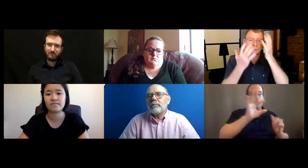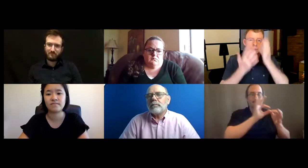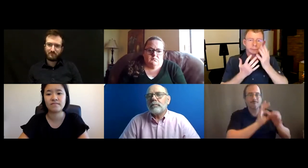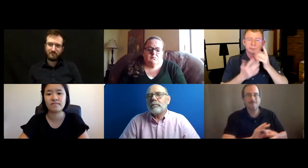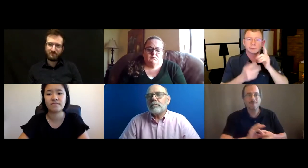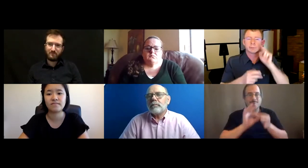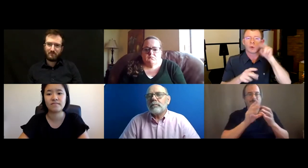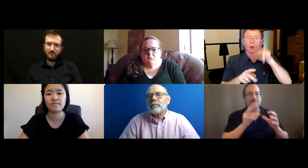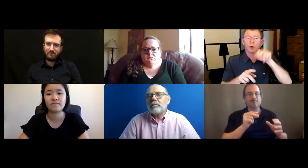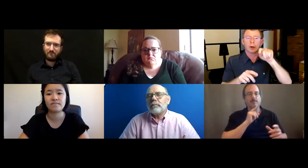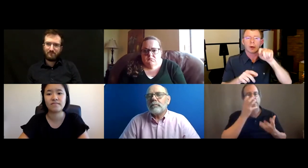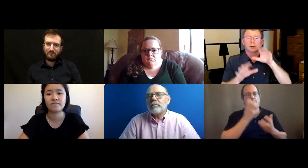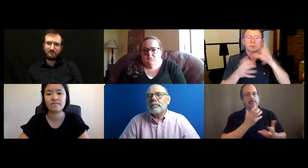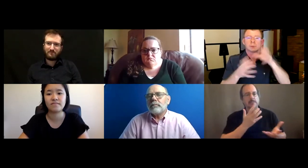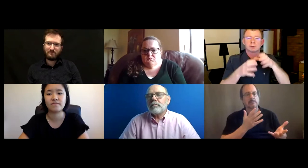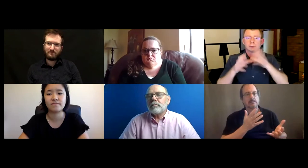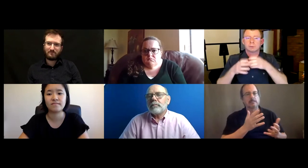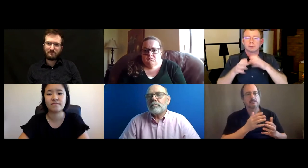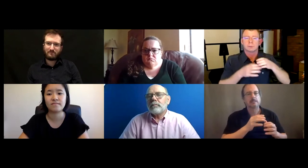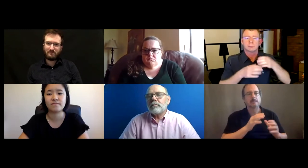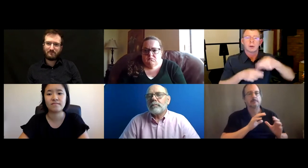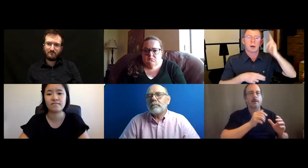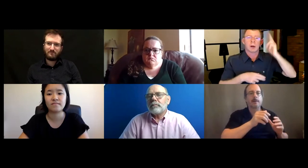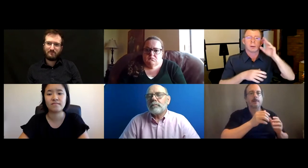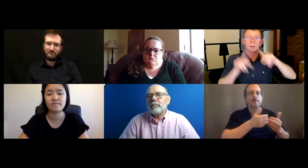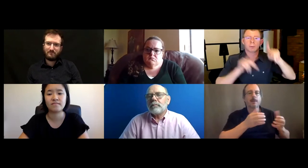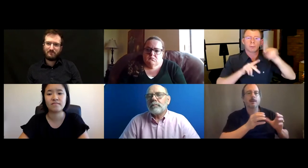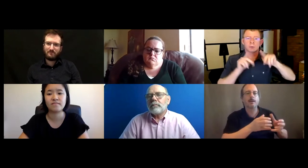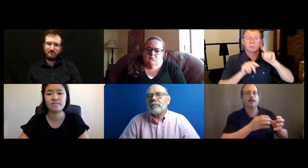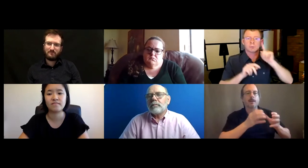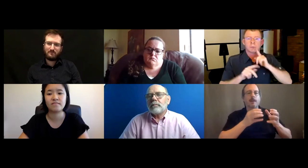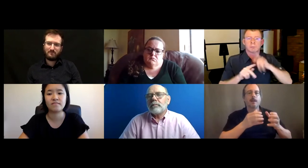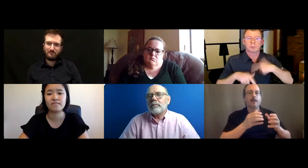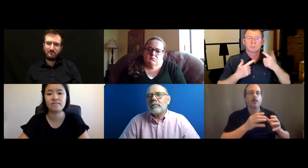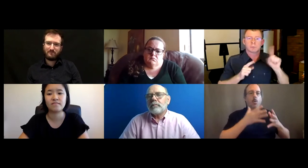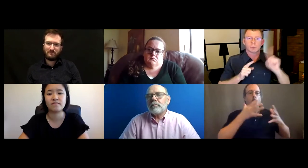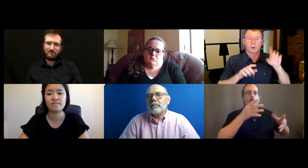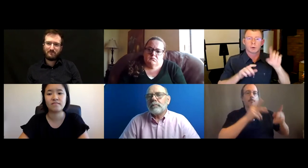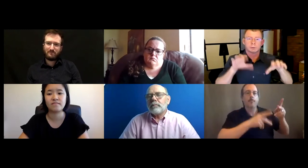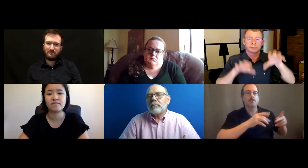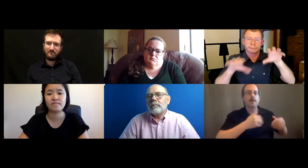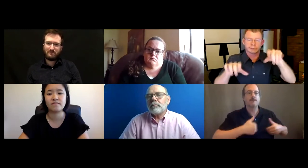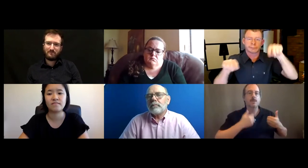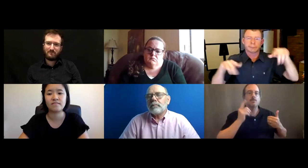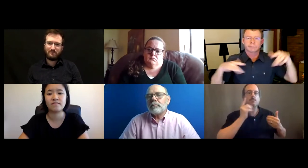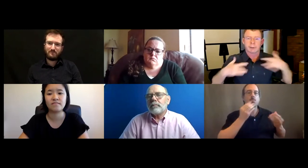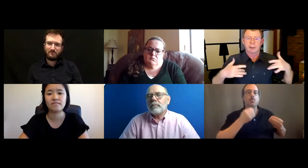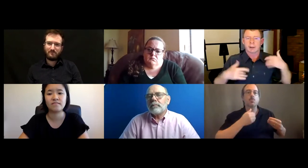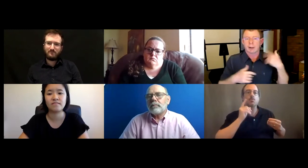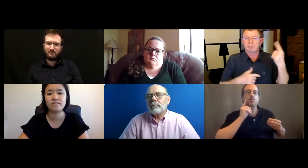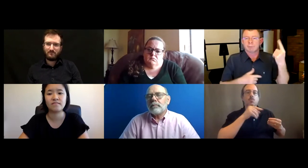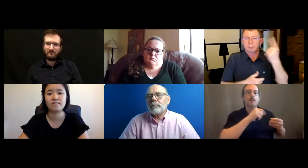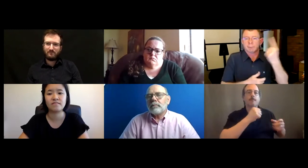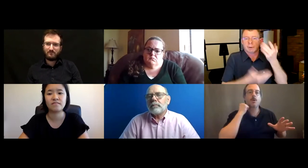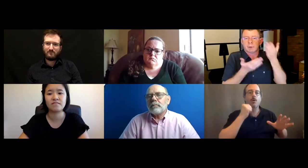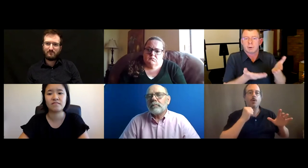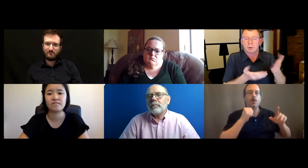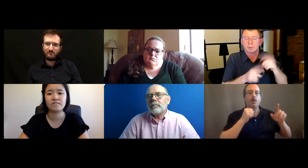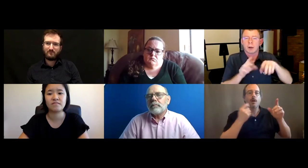Because unfortunately, Ontario doesn't all work together. Quite often people work in silos,